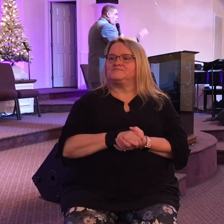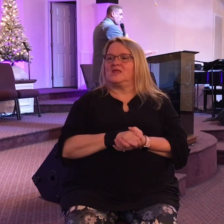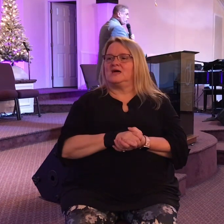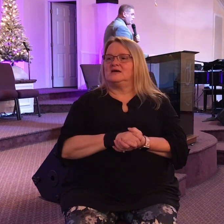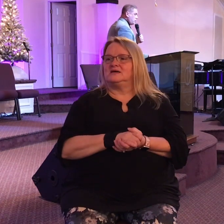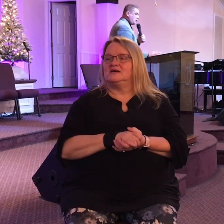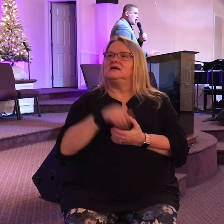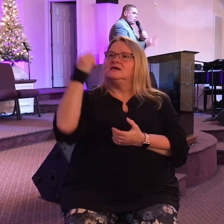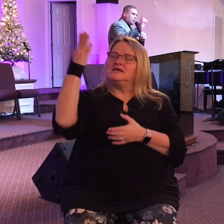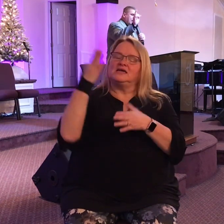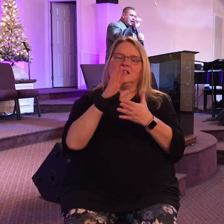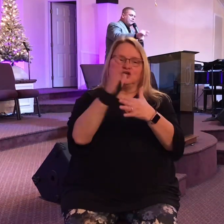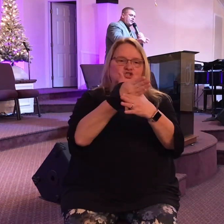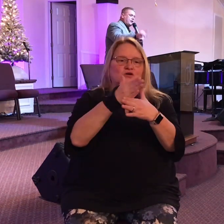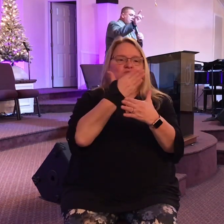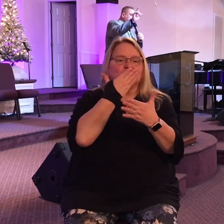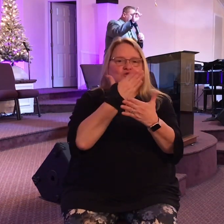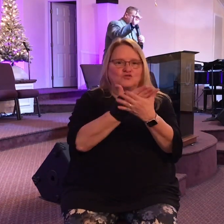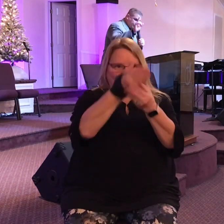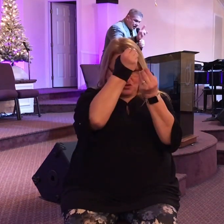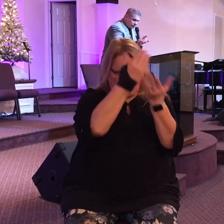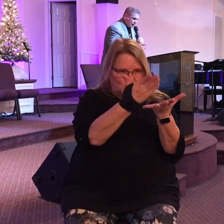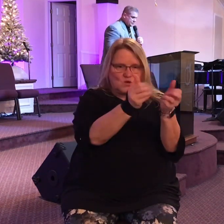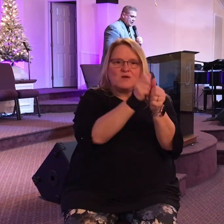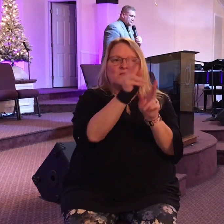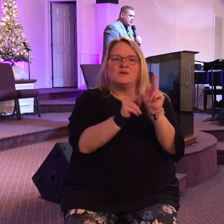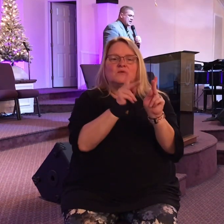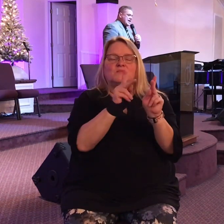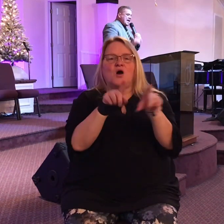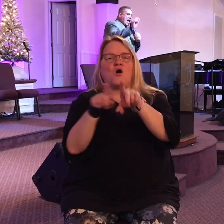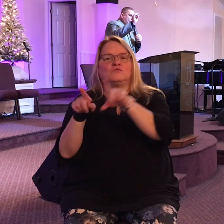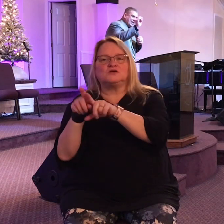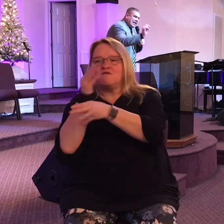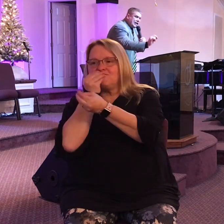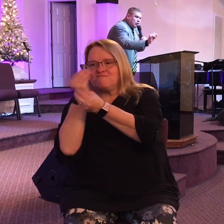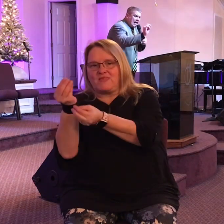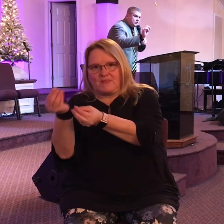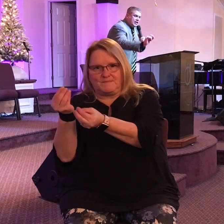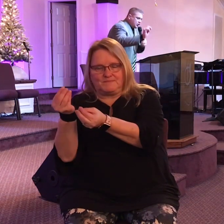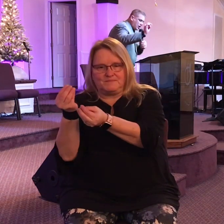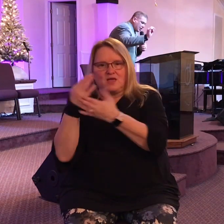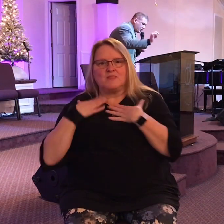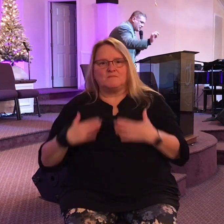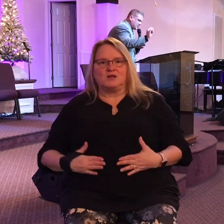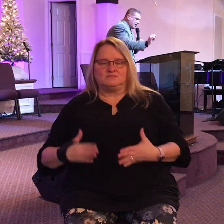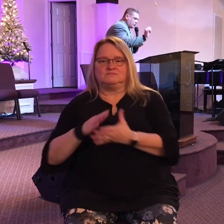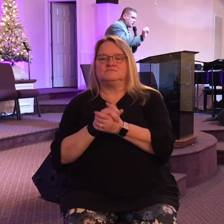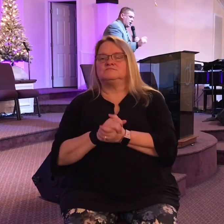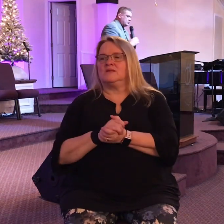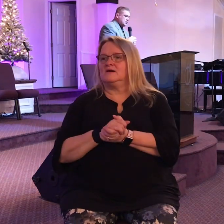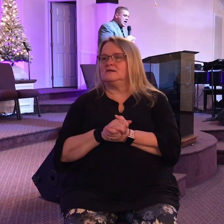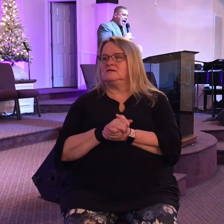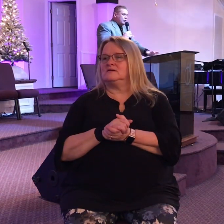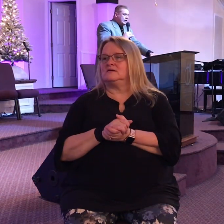good for the world when we love them like the Father loves them. We heal and teach like Jesus healed